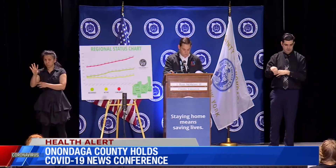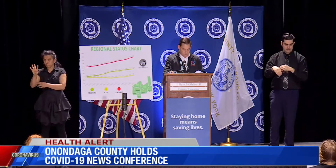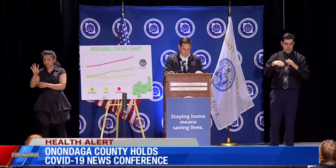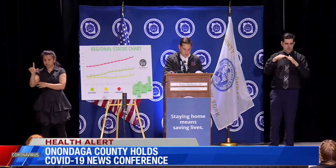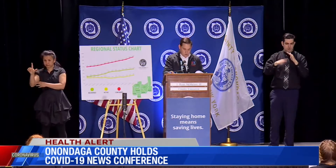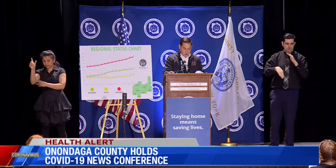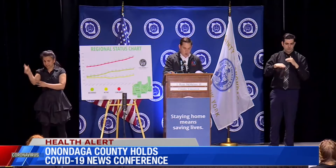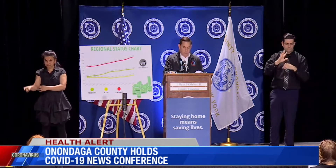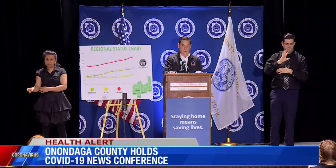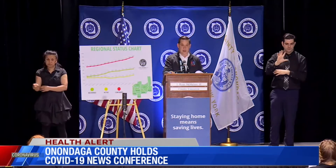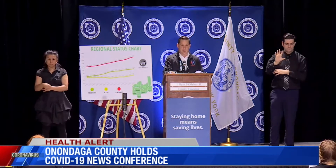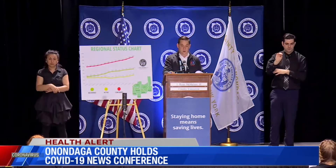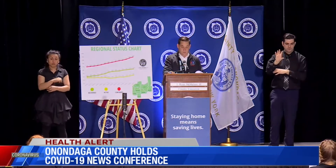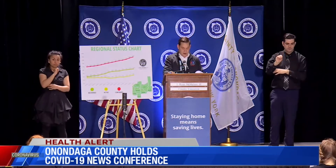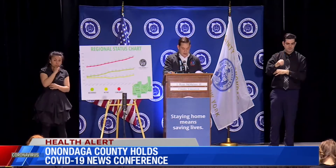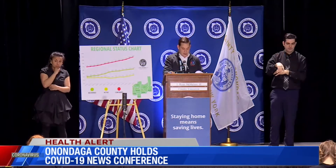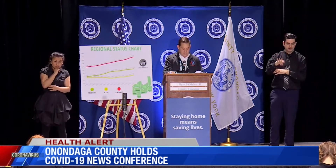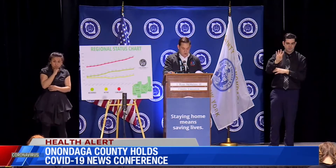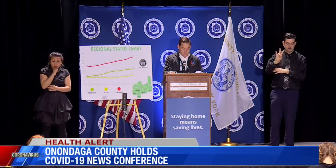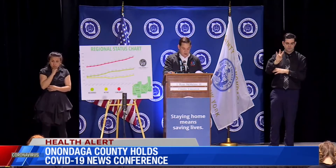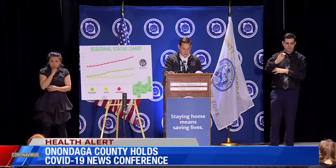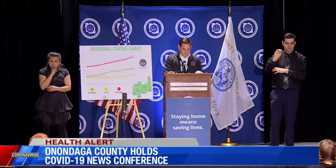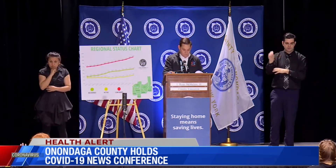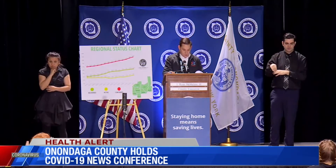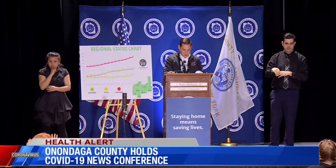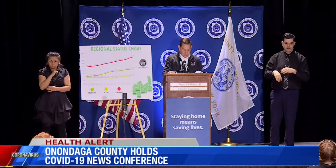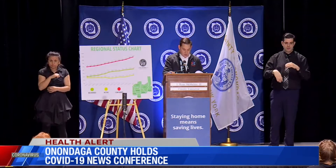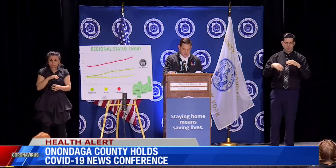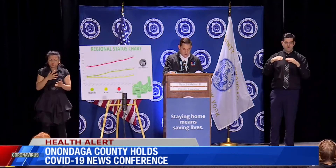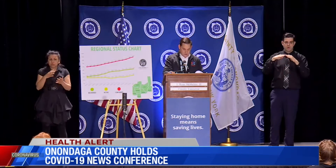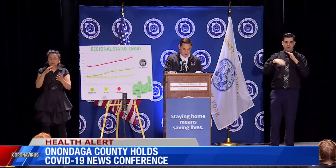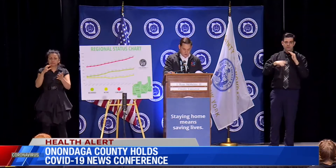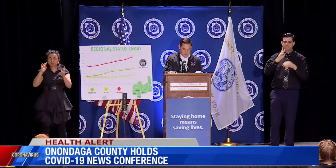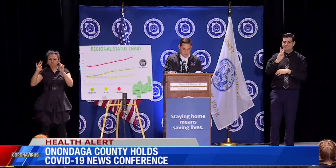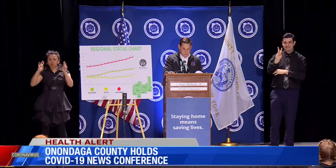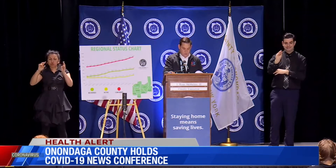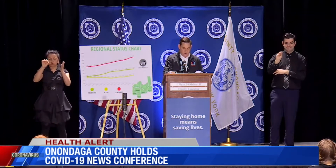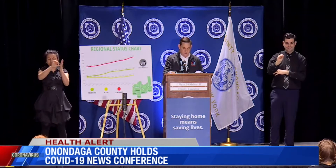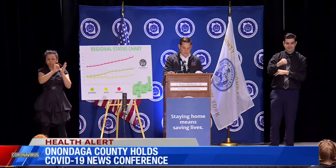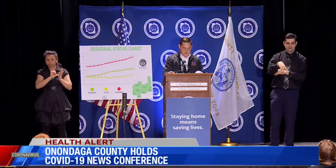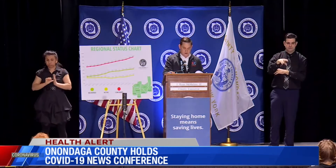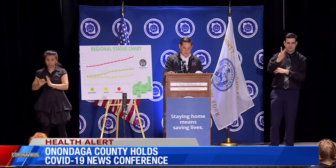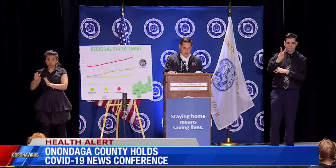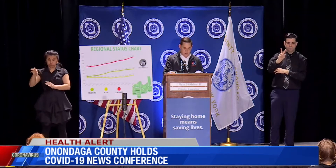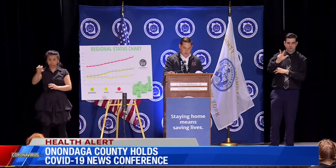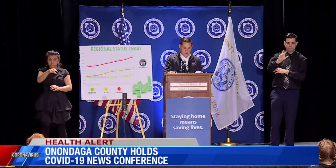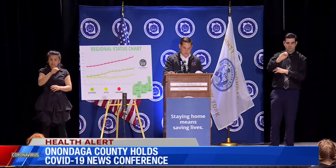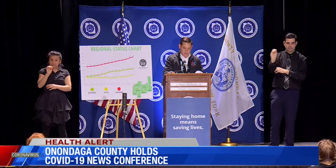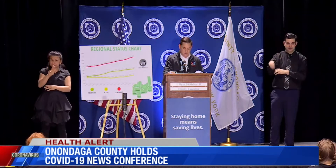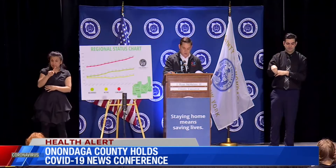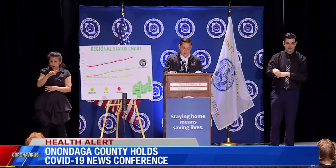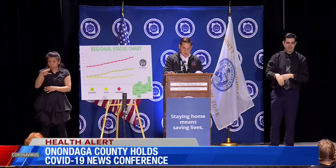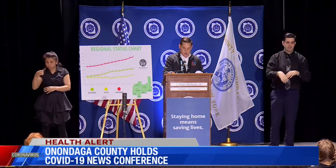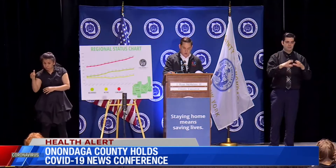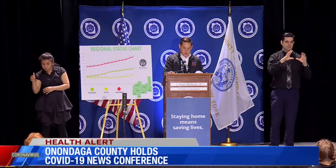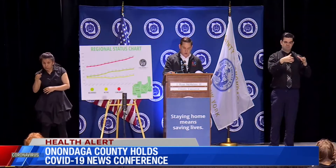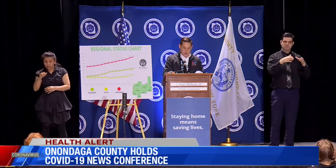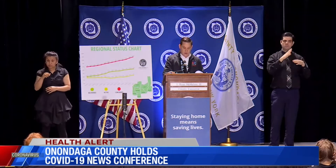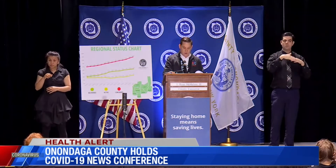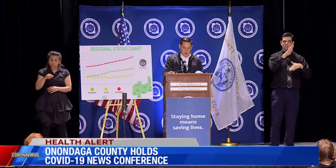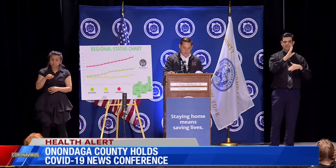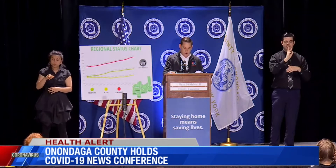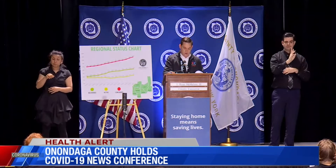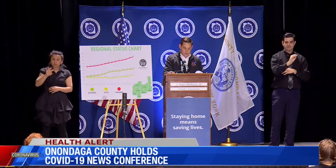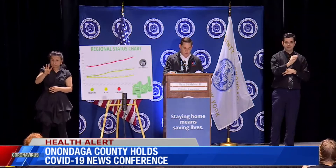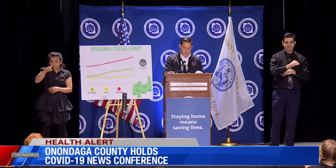age. Breakdown by municipality. City of Syracuse, 457 total cases,